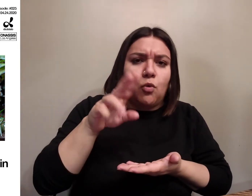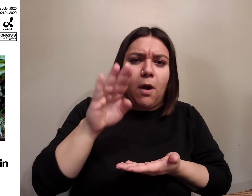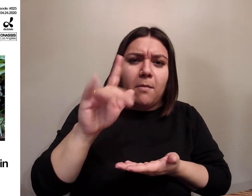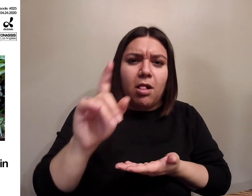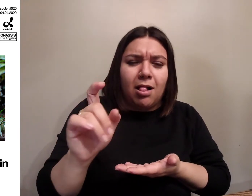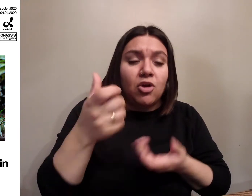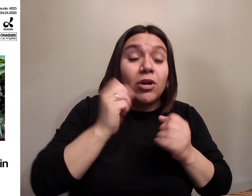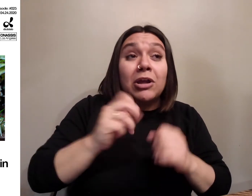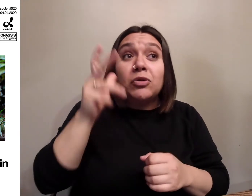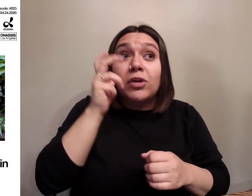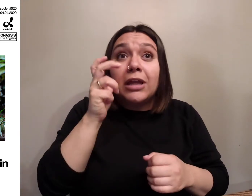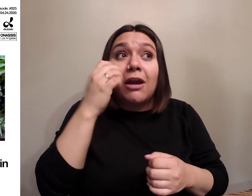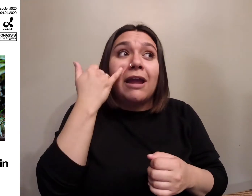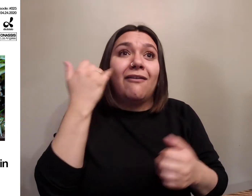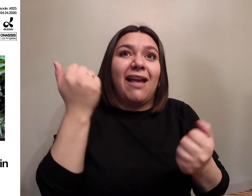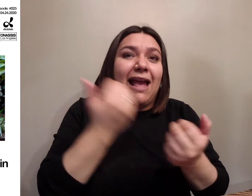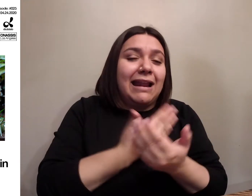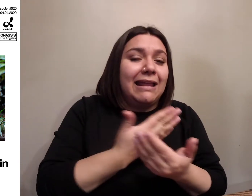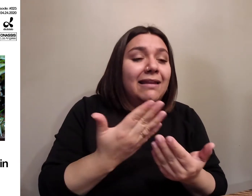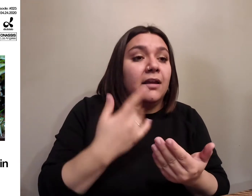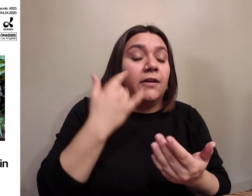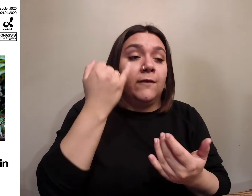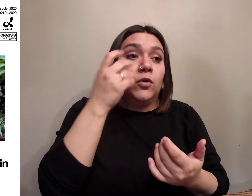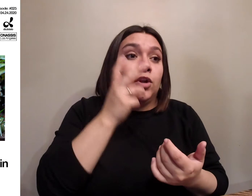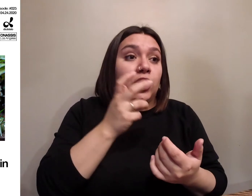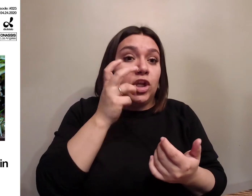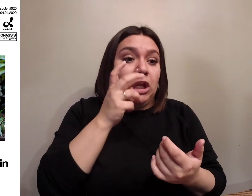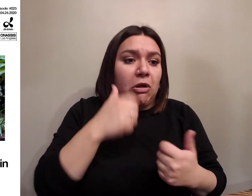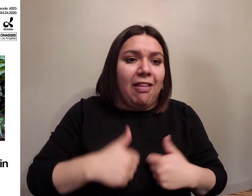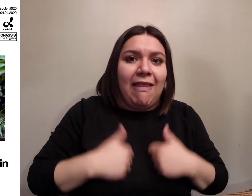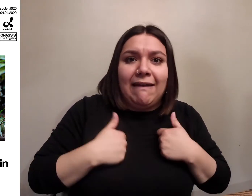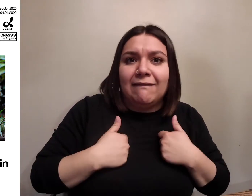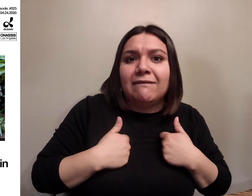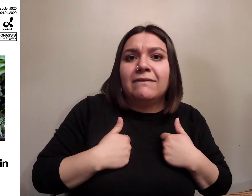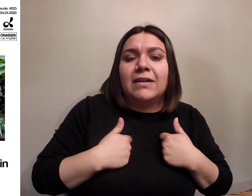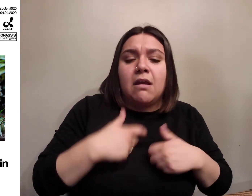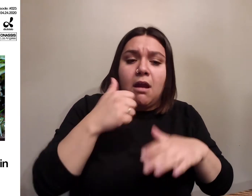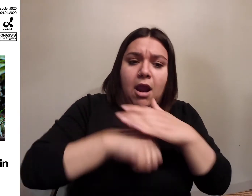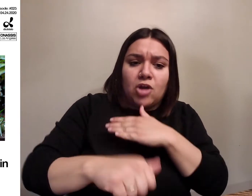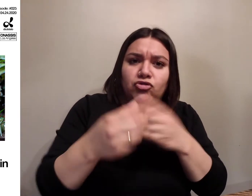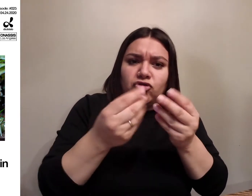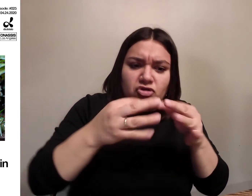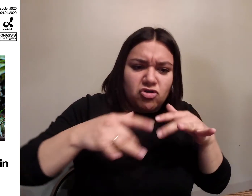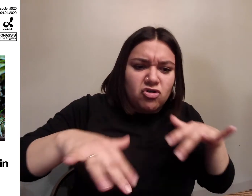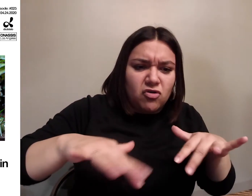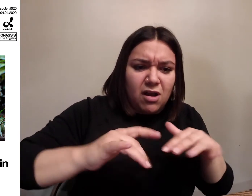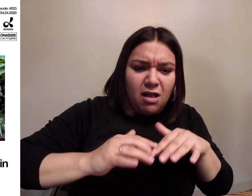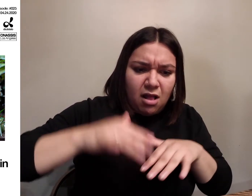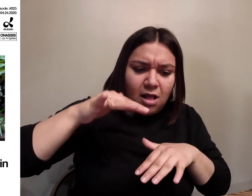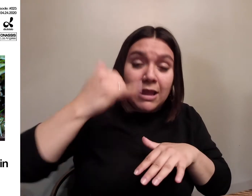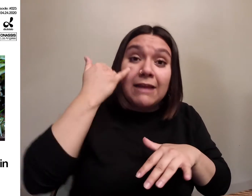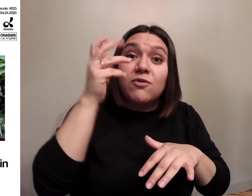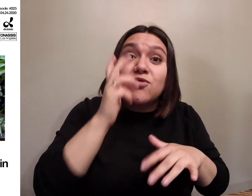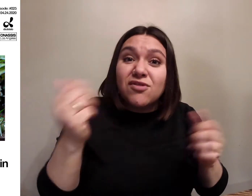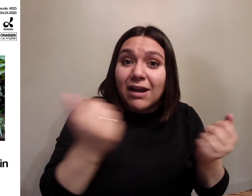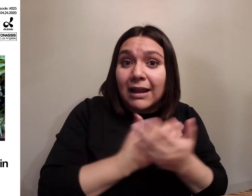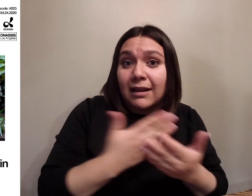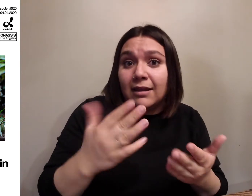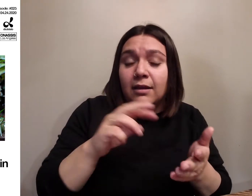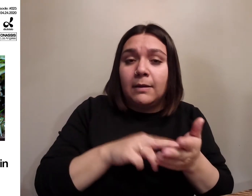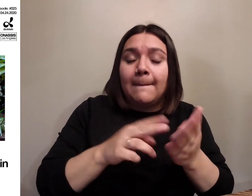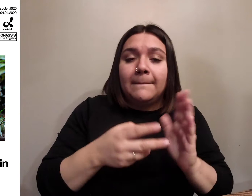disruption. And then you're walking on this pile of rubble, trying to hear if there are any signs